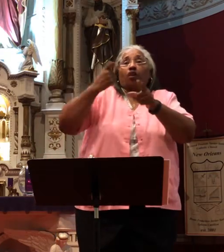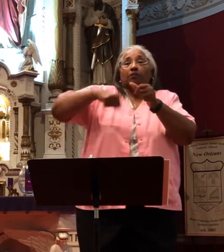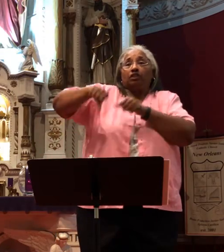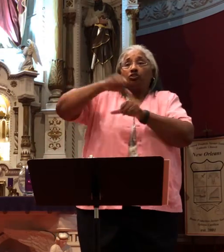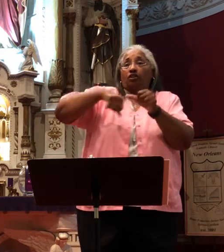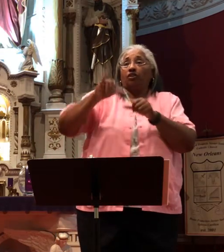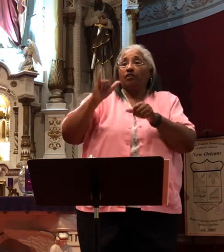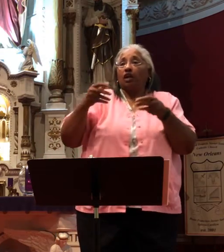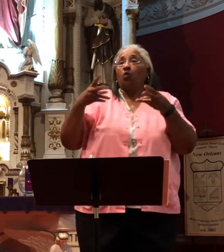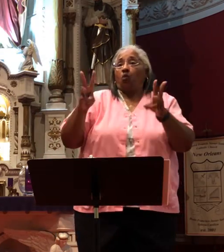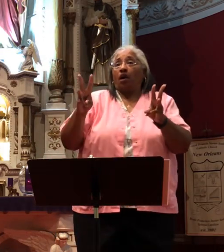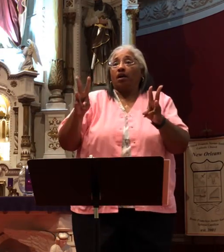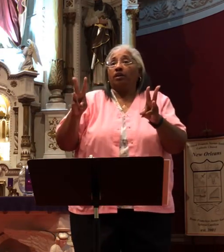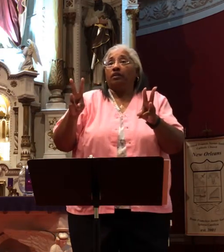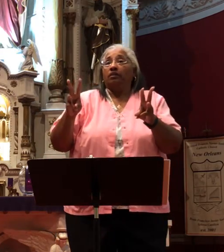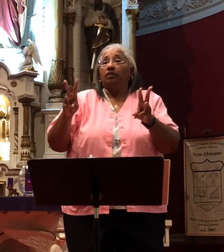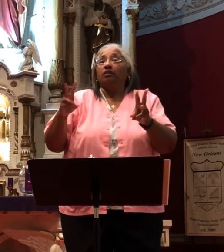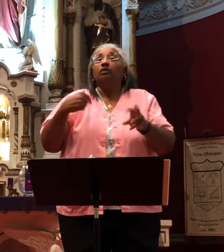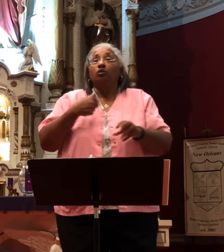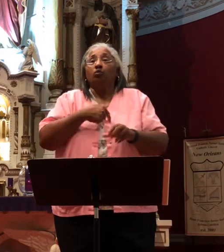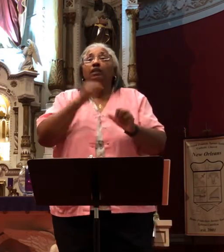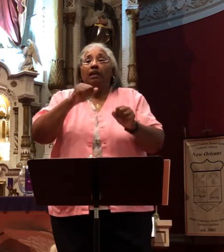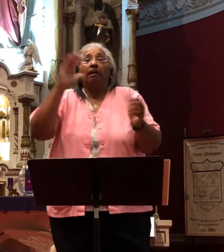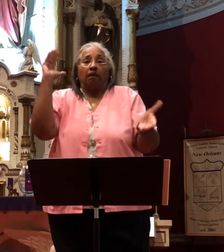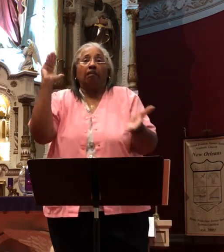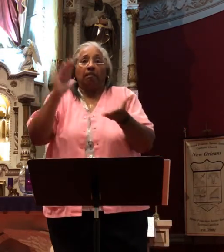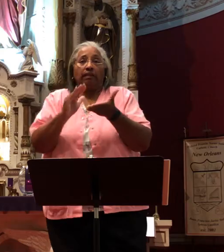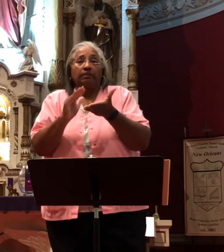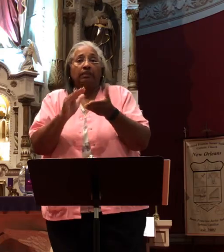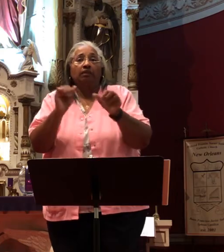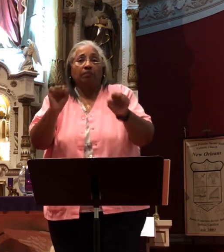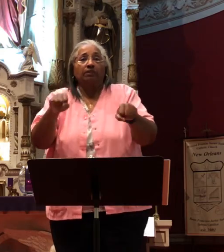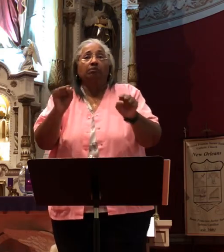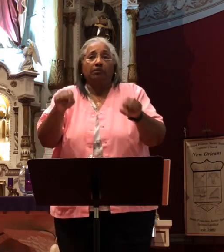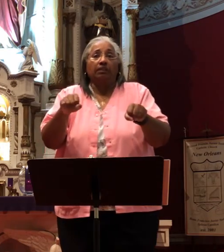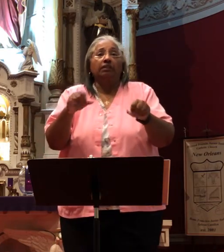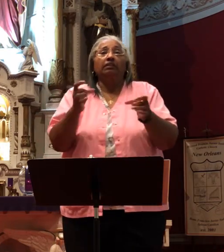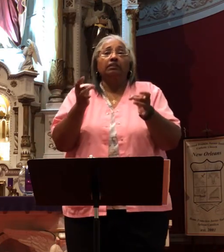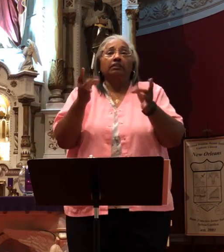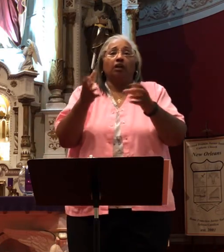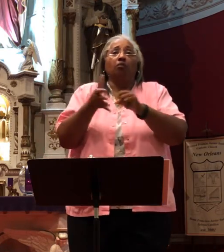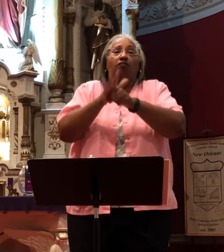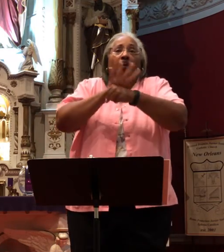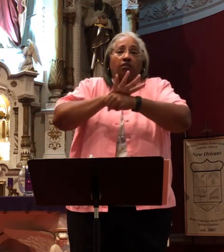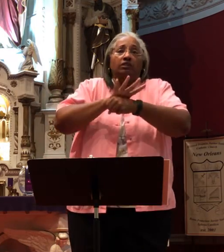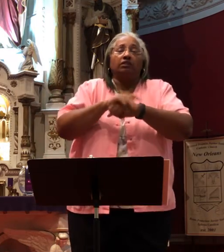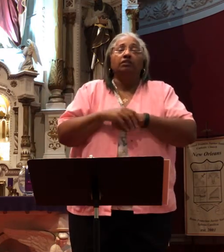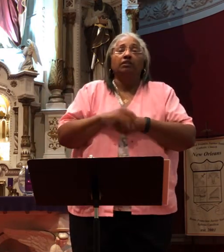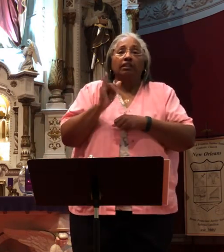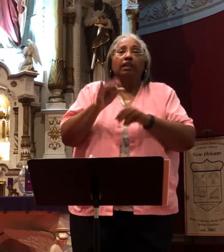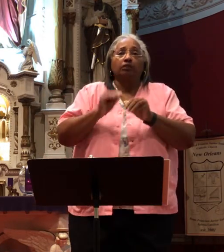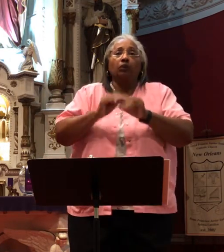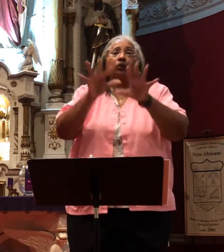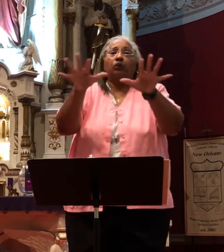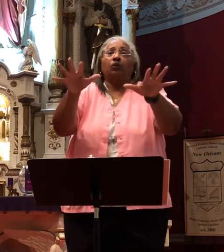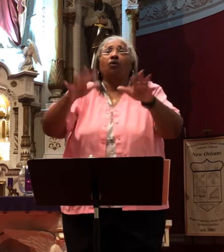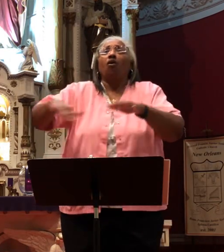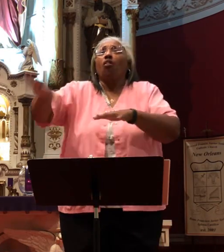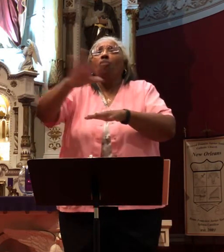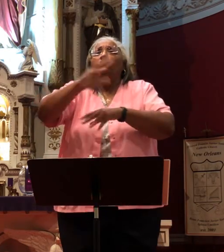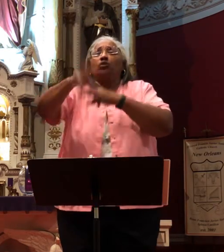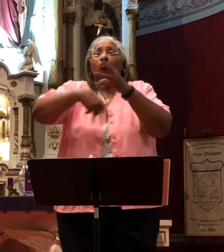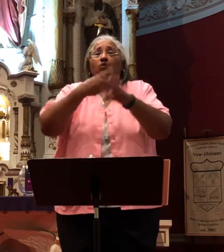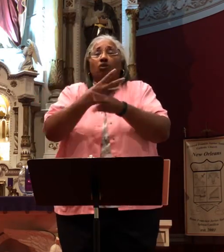way curb the progress of this terrible virus that is going around the world. I